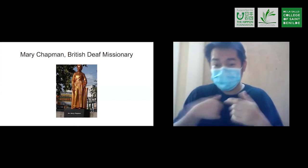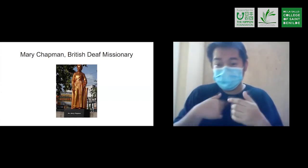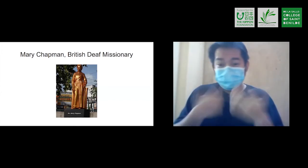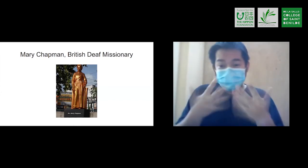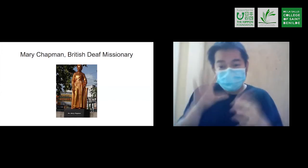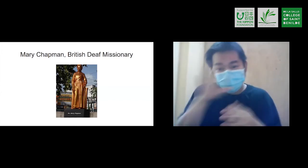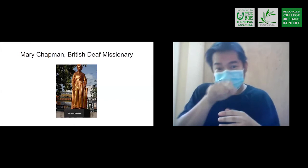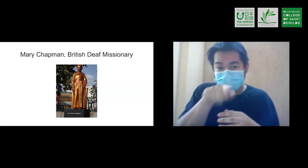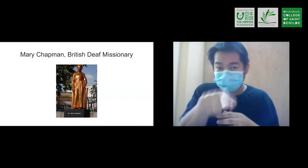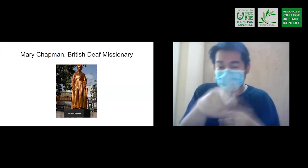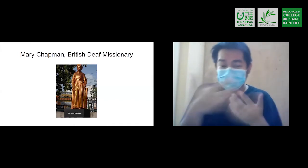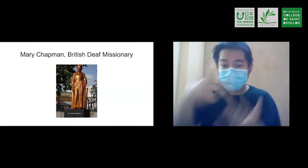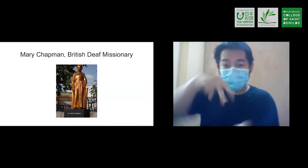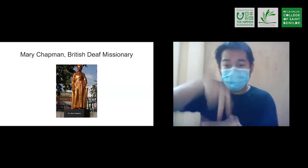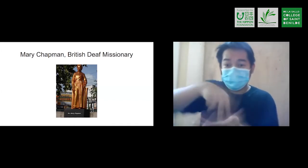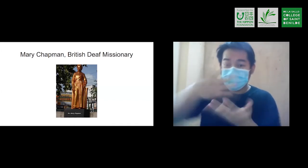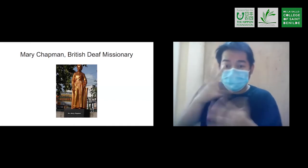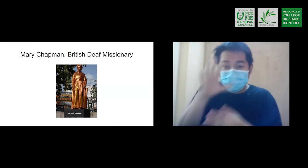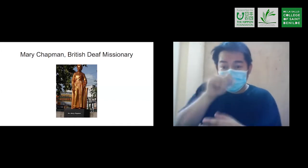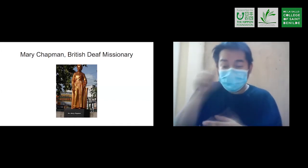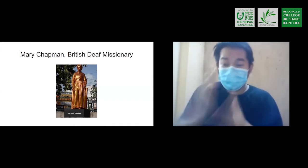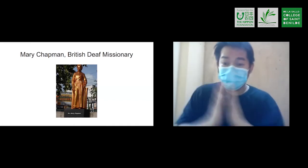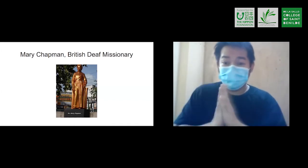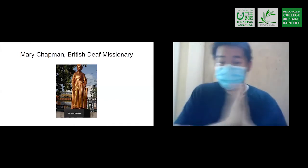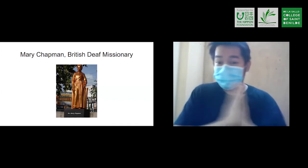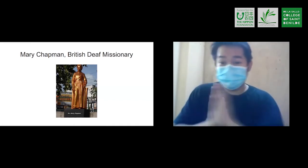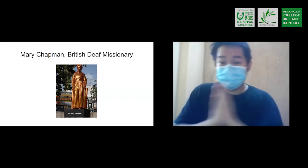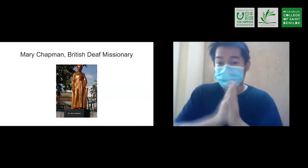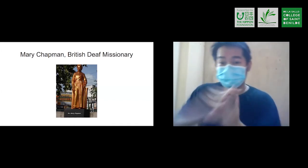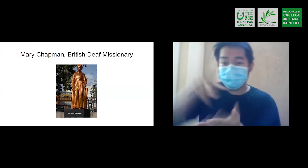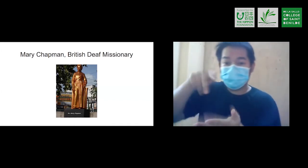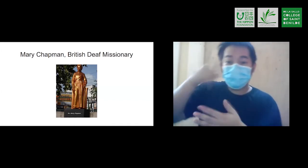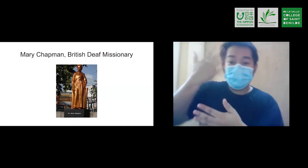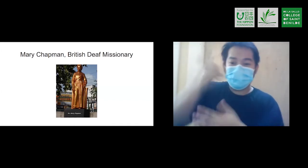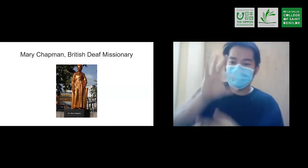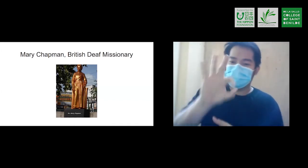for the deaf community. So you can see her standing,